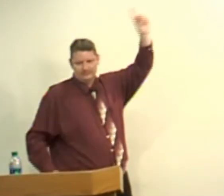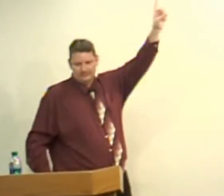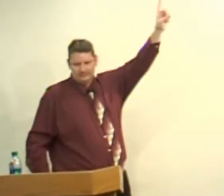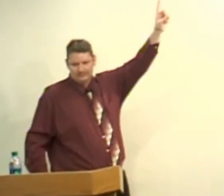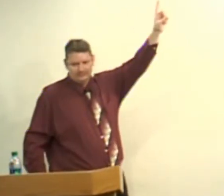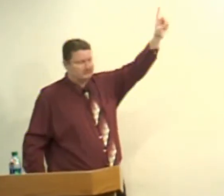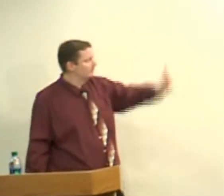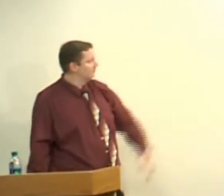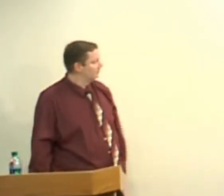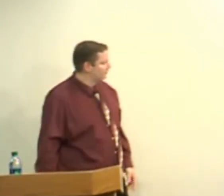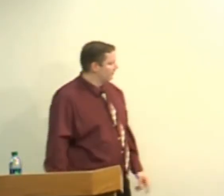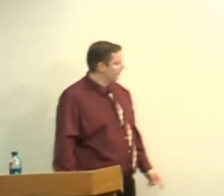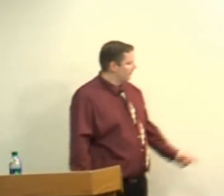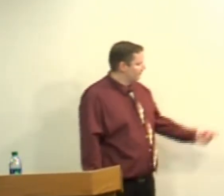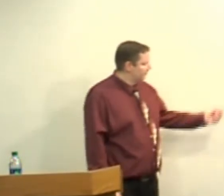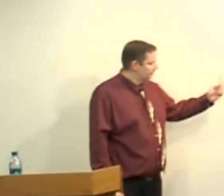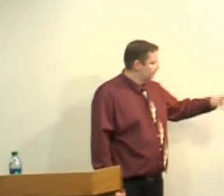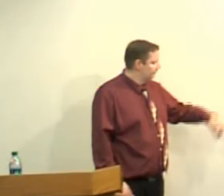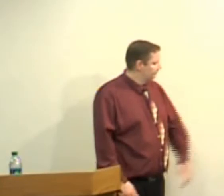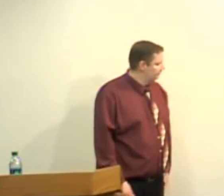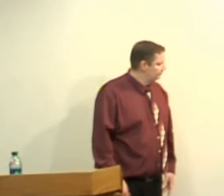them for Jesus Christ or through Jesus Christ.